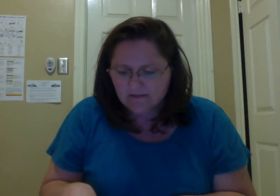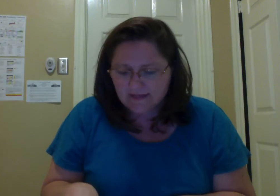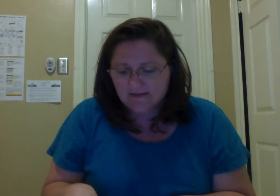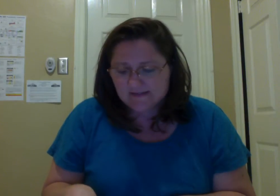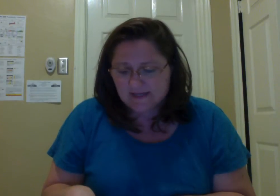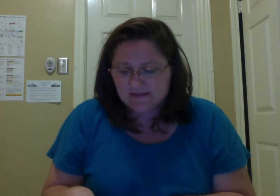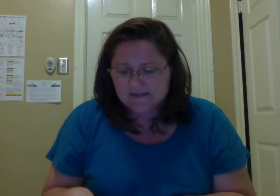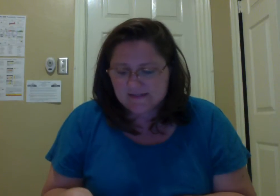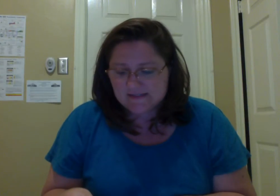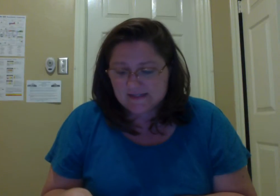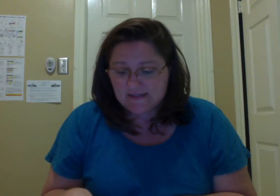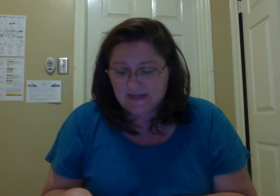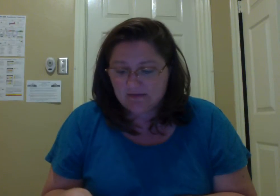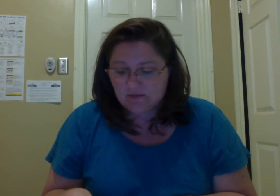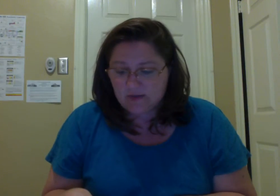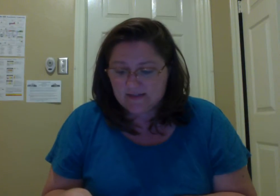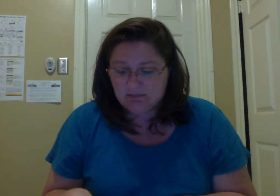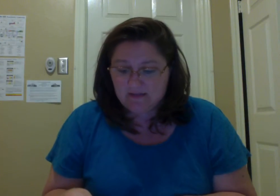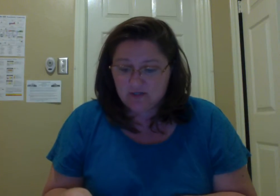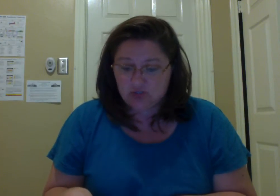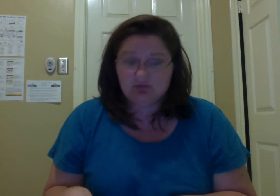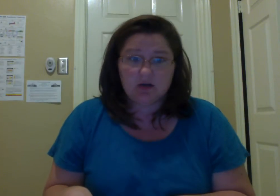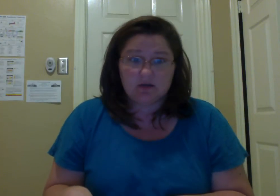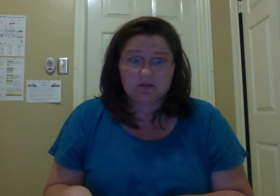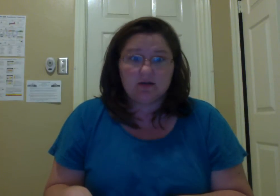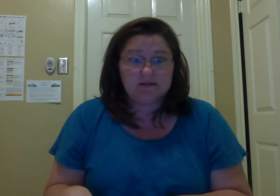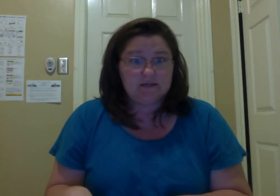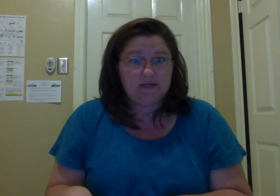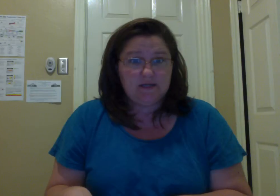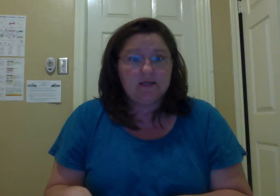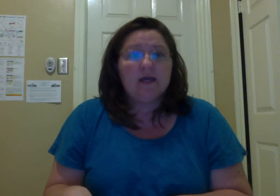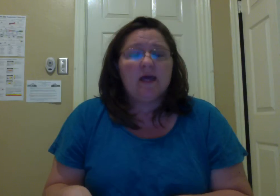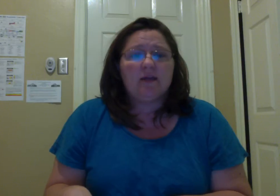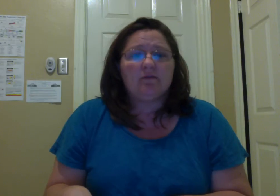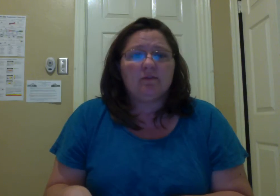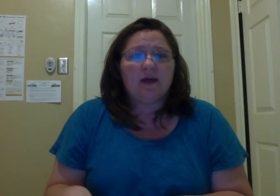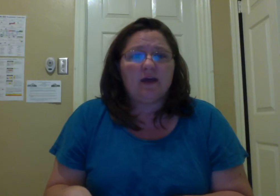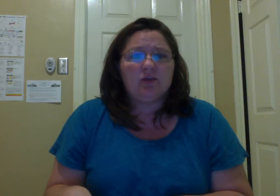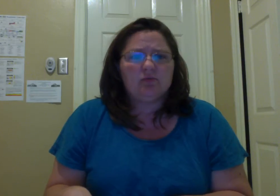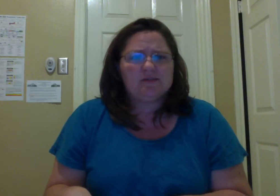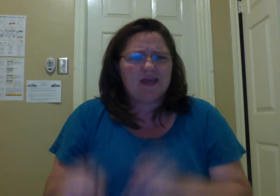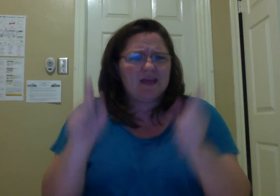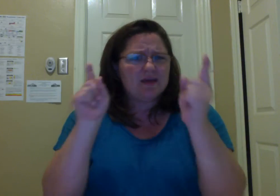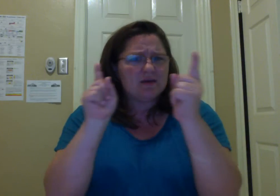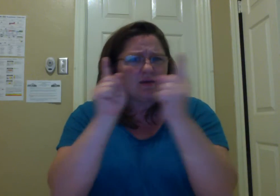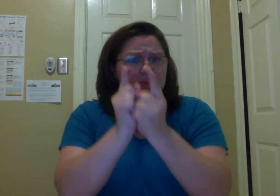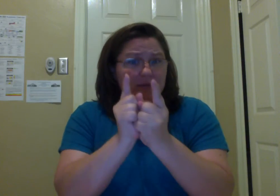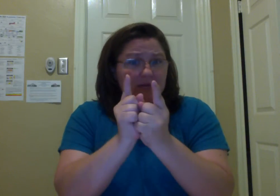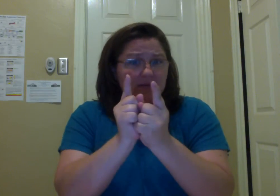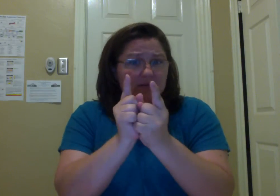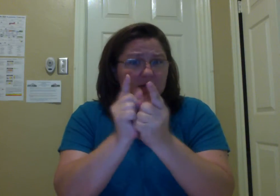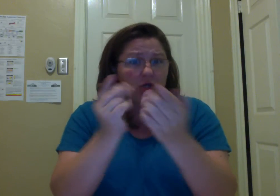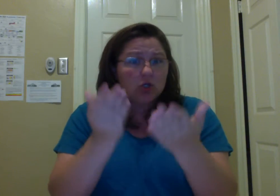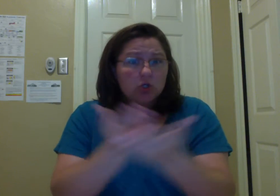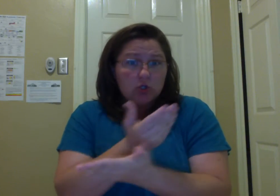Dan says, this is a lousy way to meet the new doctor, isn't it? And for that, you would say, meet